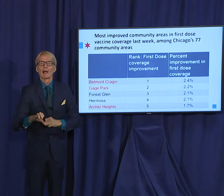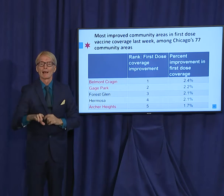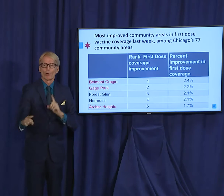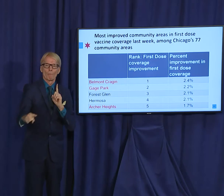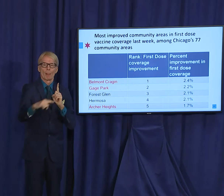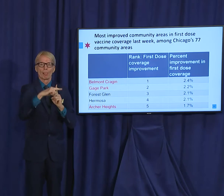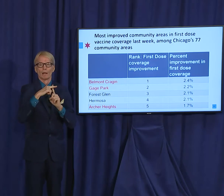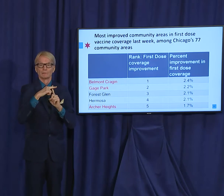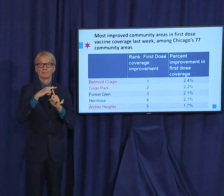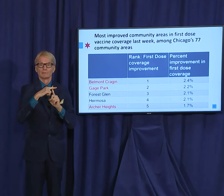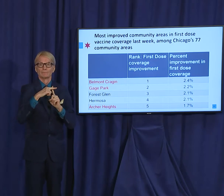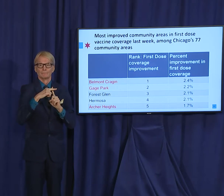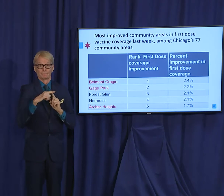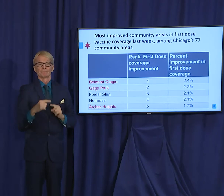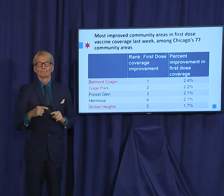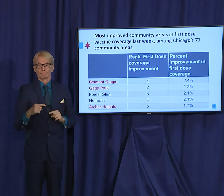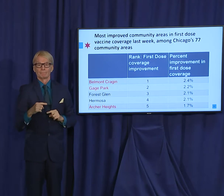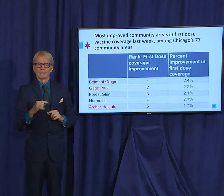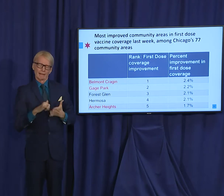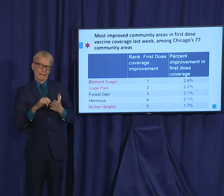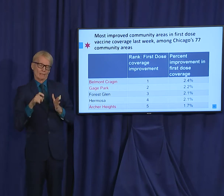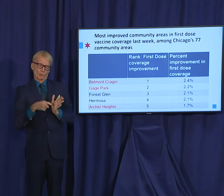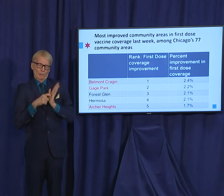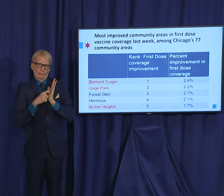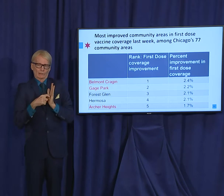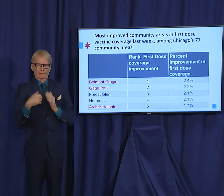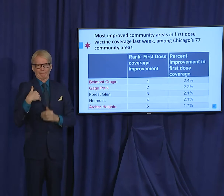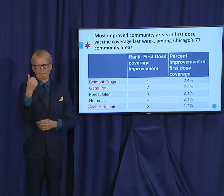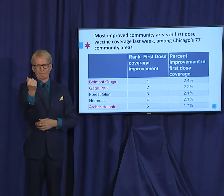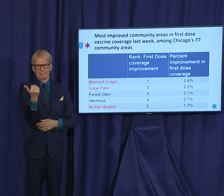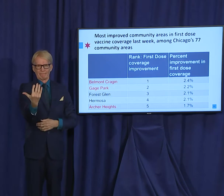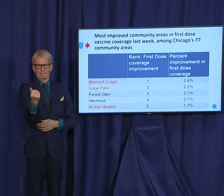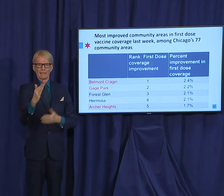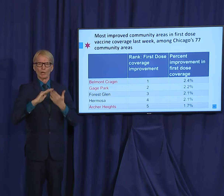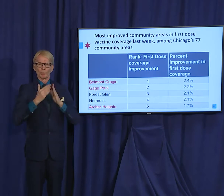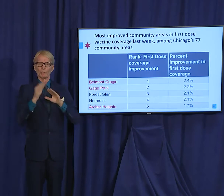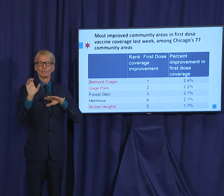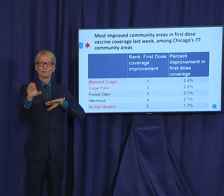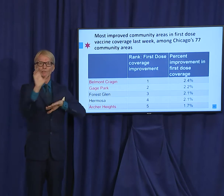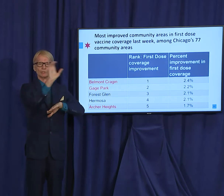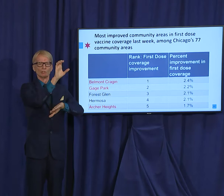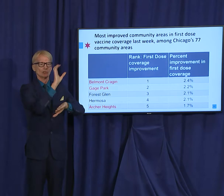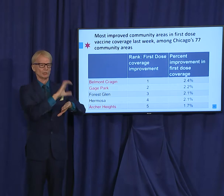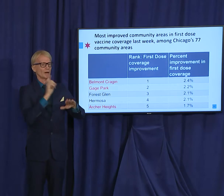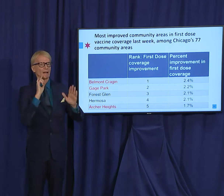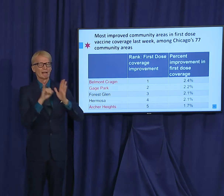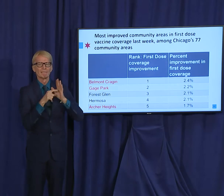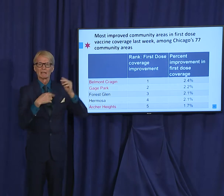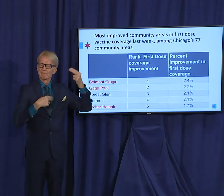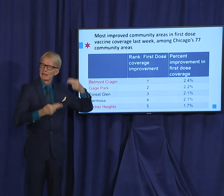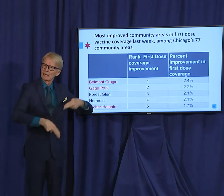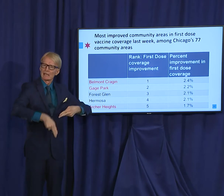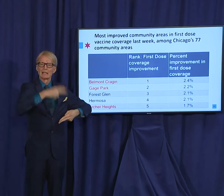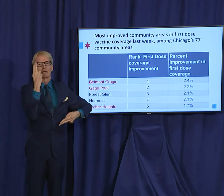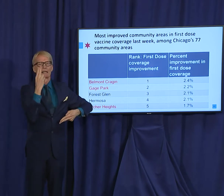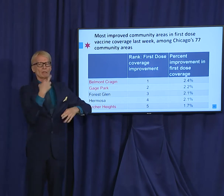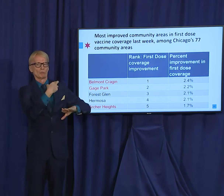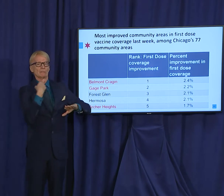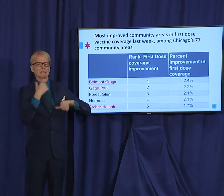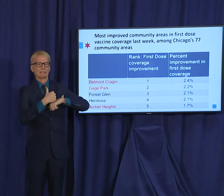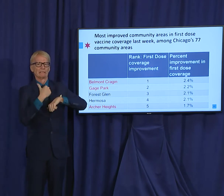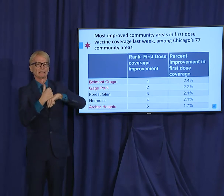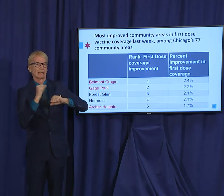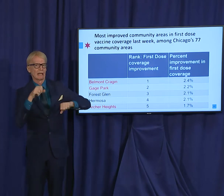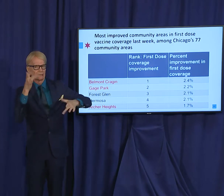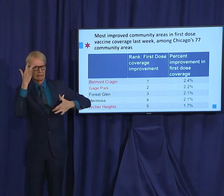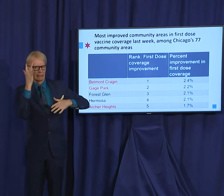additional vaccine and extra focus on the 15 community areas at highest risk for COVID and with more barriers to potentially